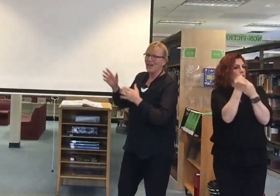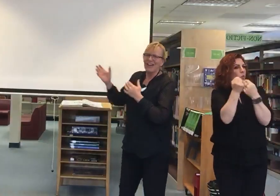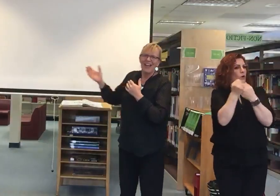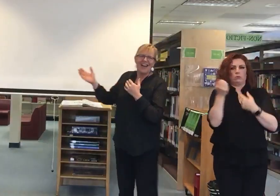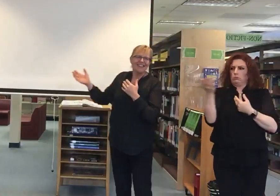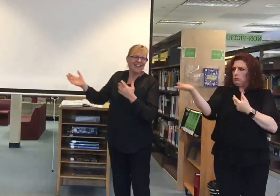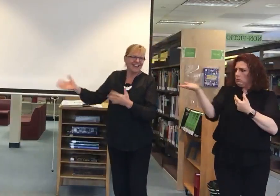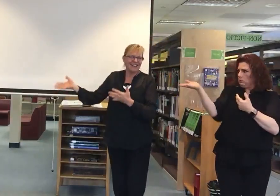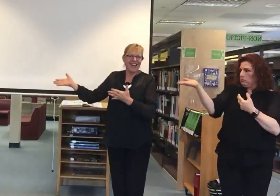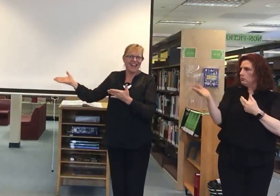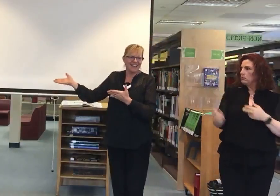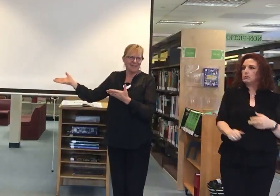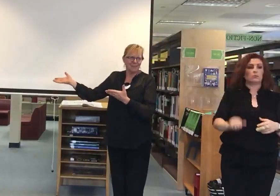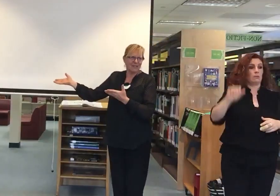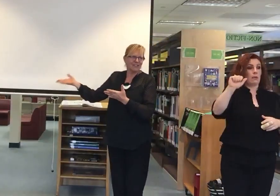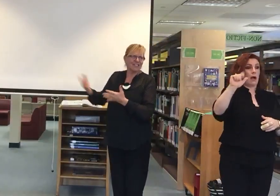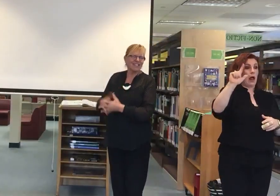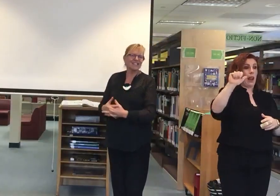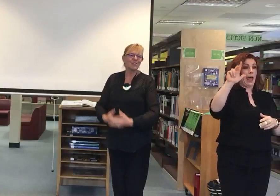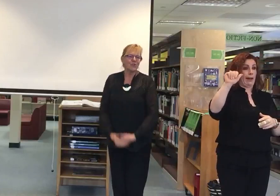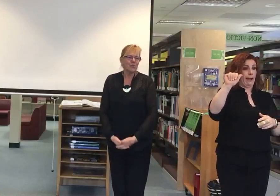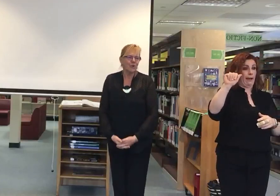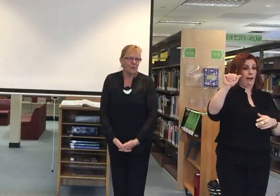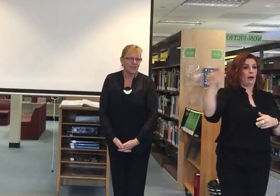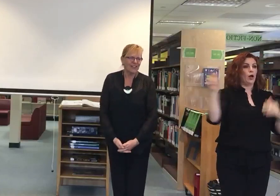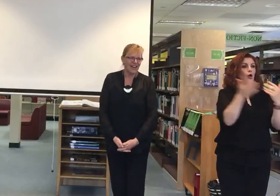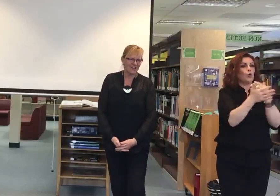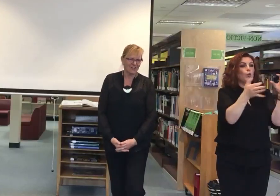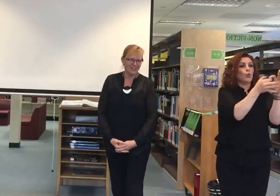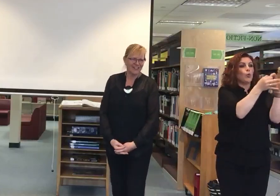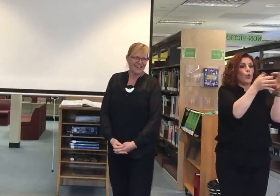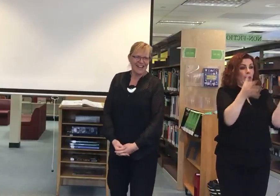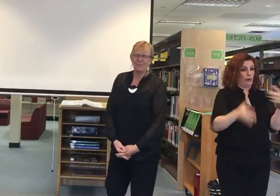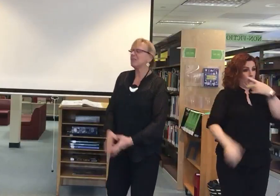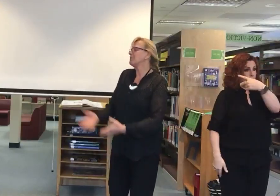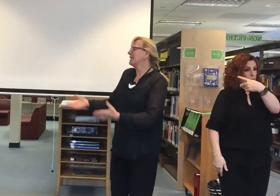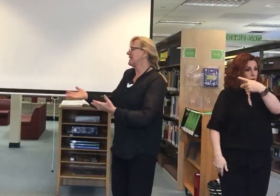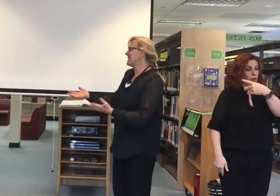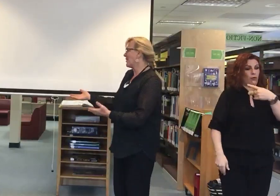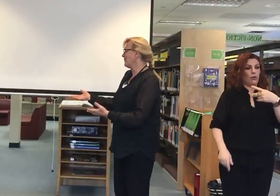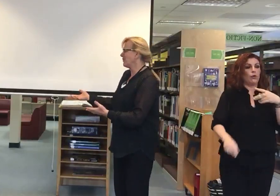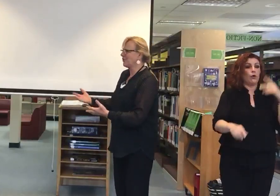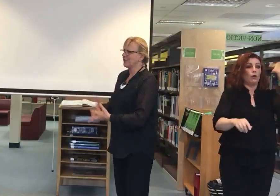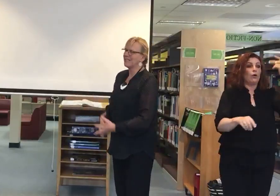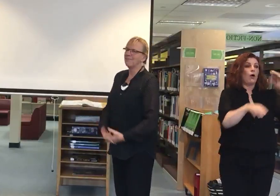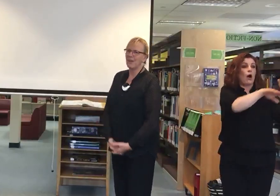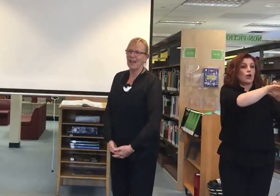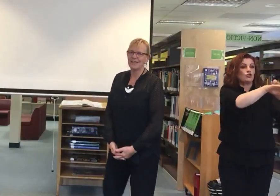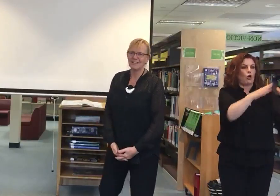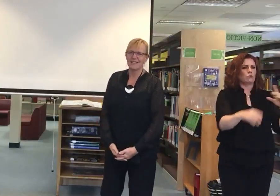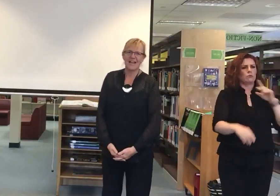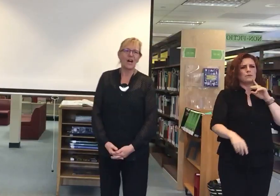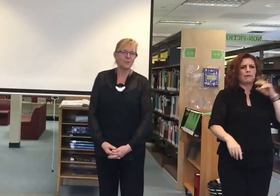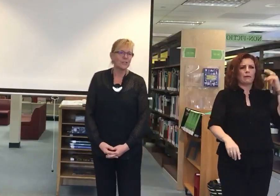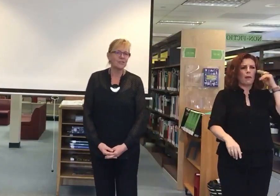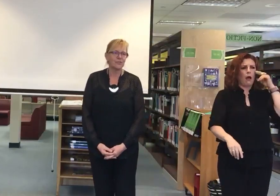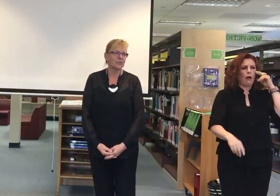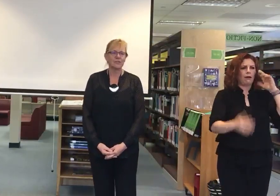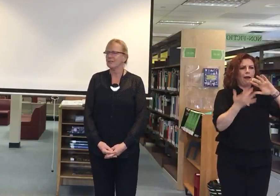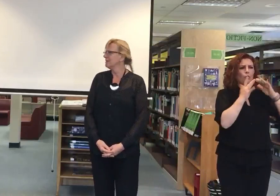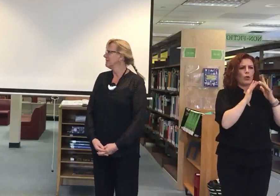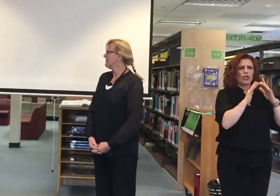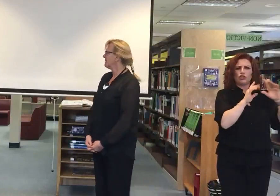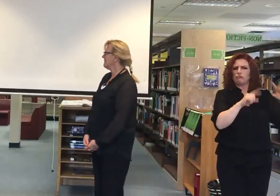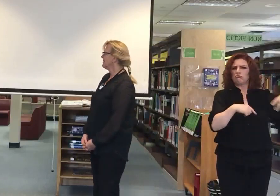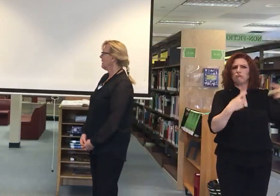there. So Alana Pierce is the new coordinator. She's been a consultant for deafblind outreach